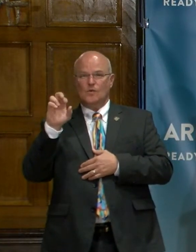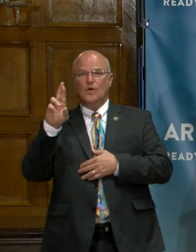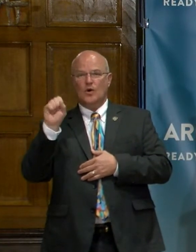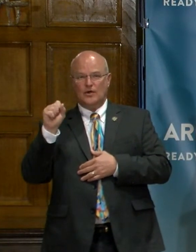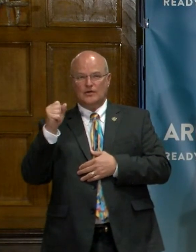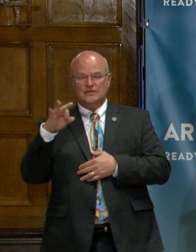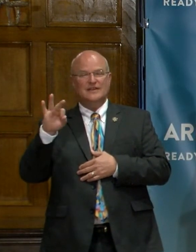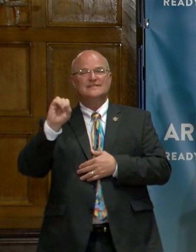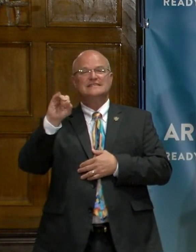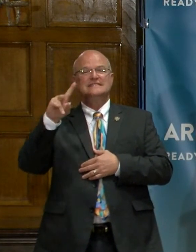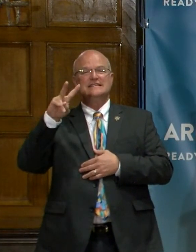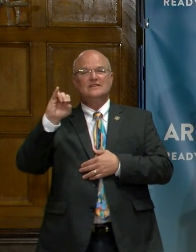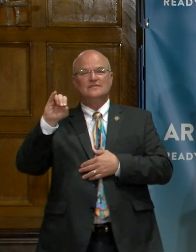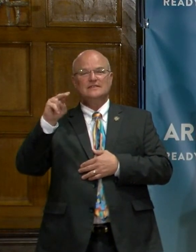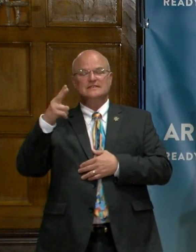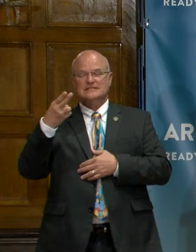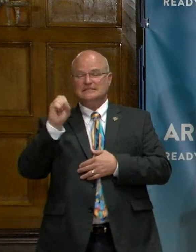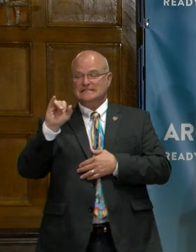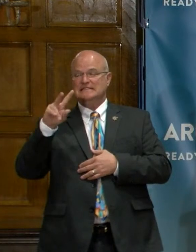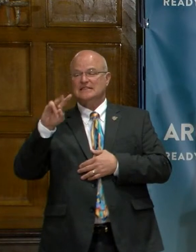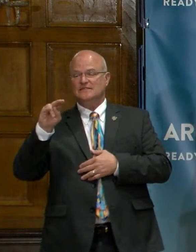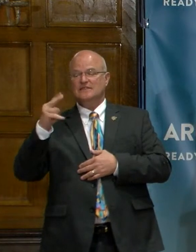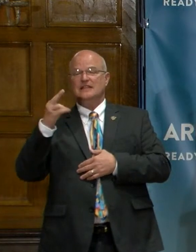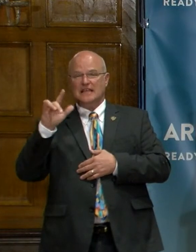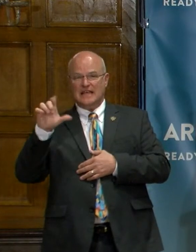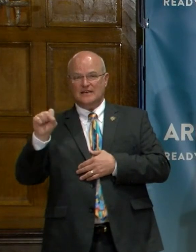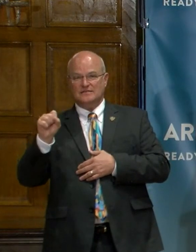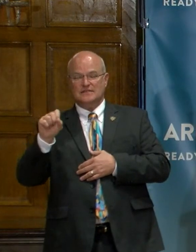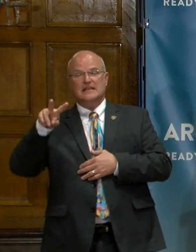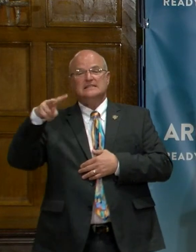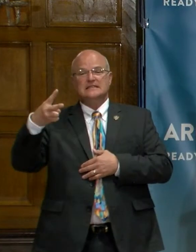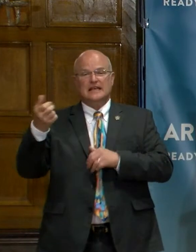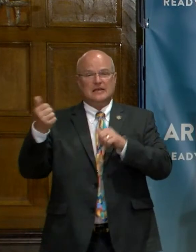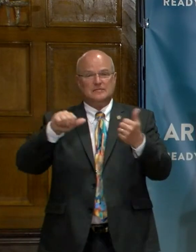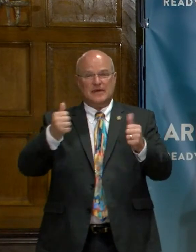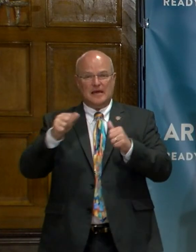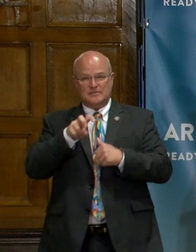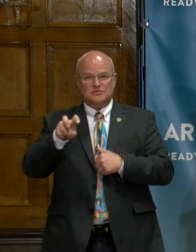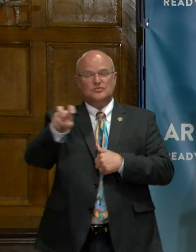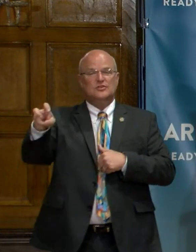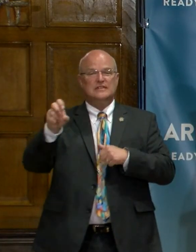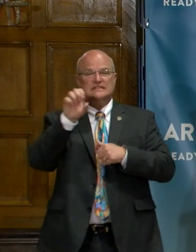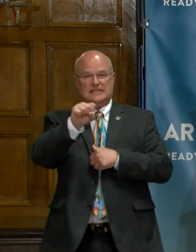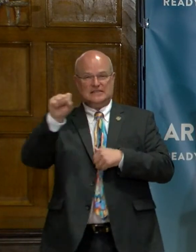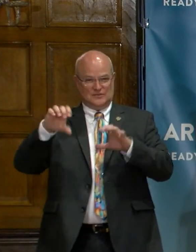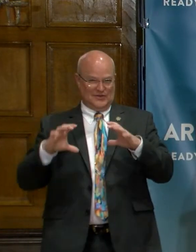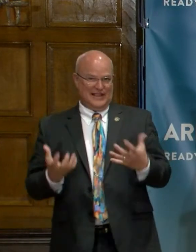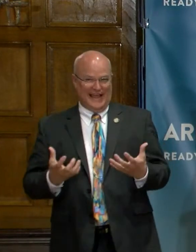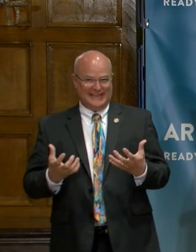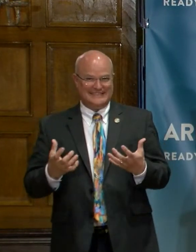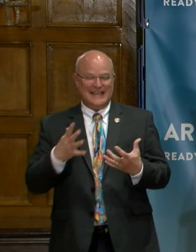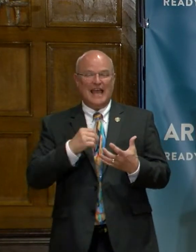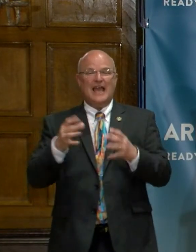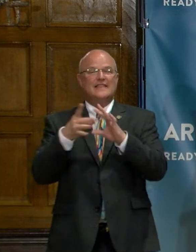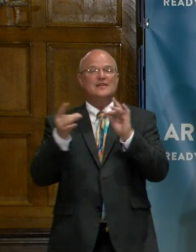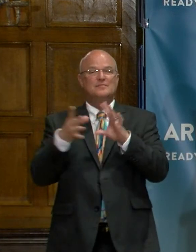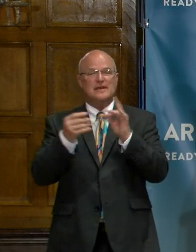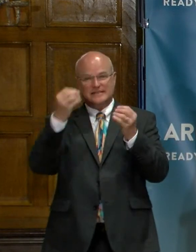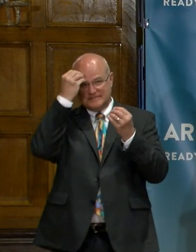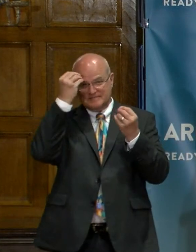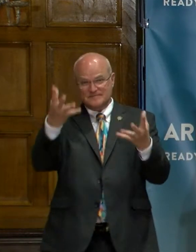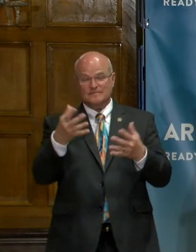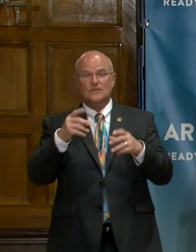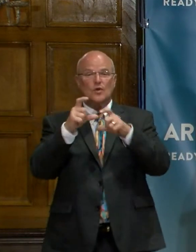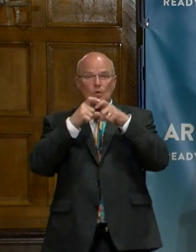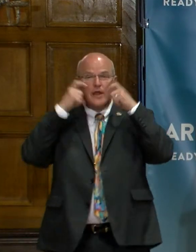Sylvan Hills and Second Baptist Journey Sunday School class, and their message